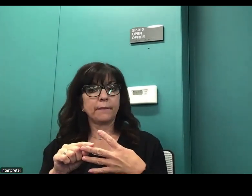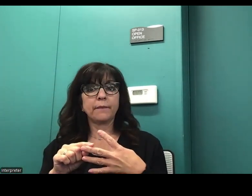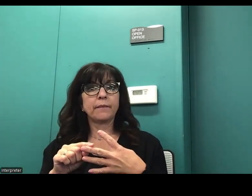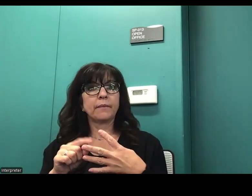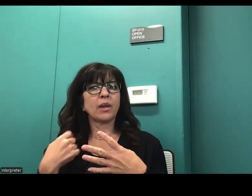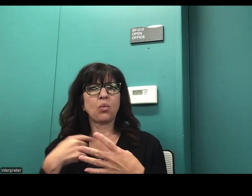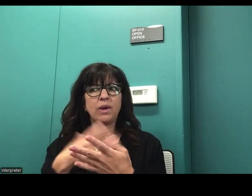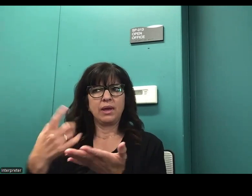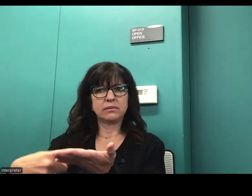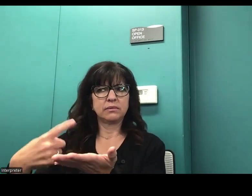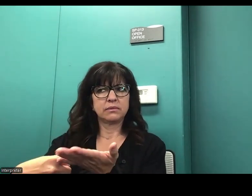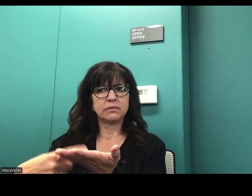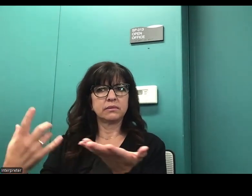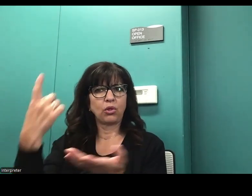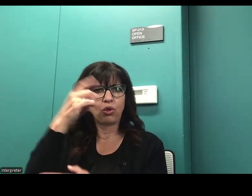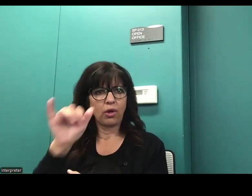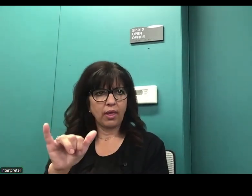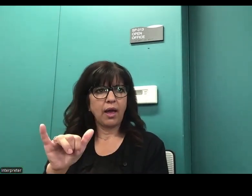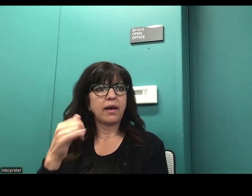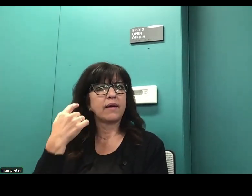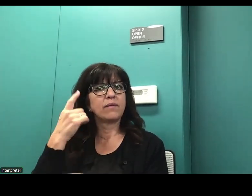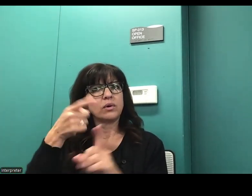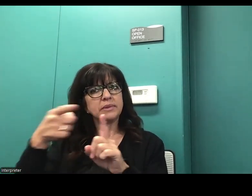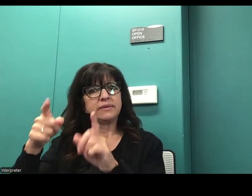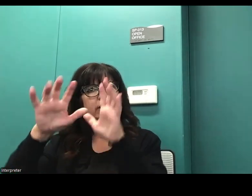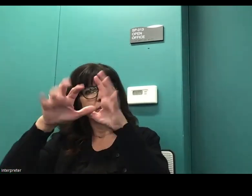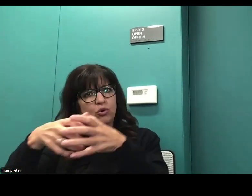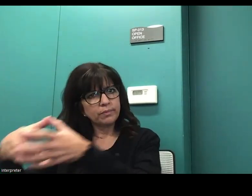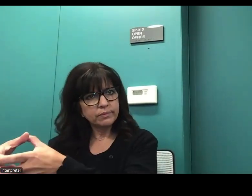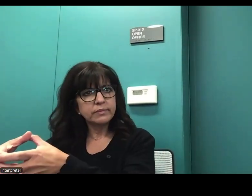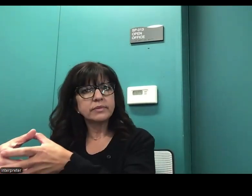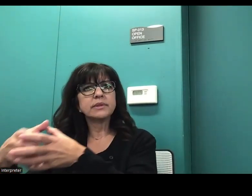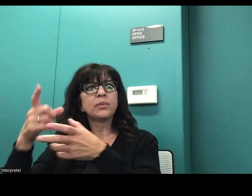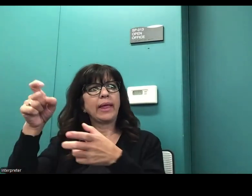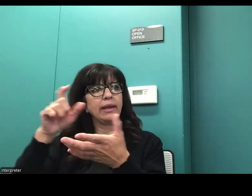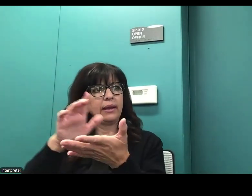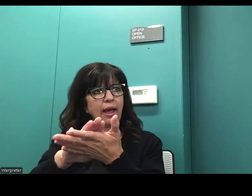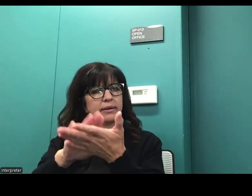We kind of talked about what that might look like for certain populations when they need academic support.